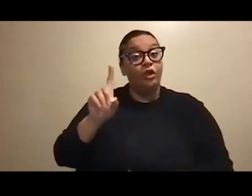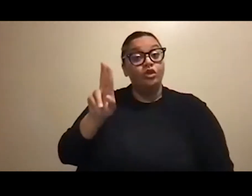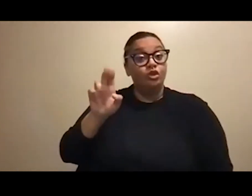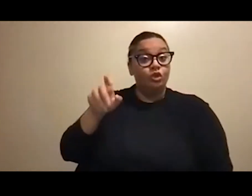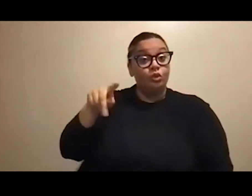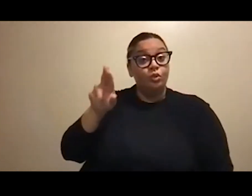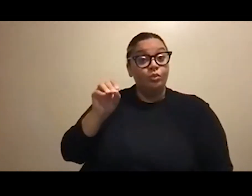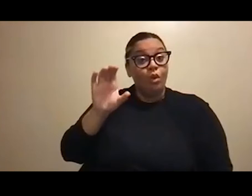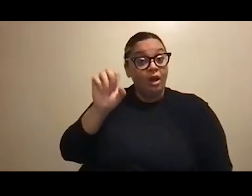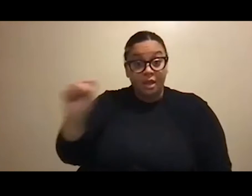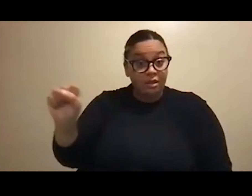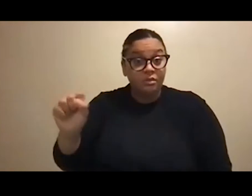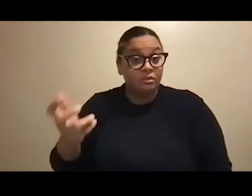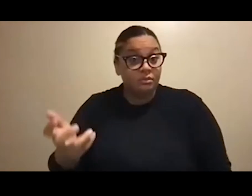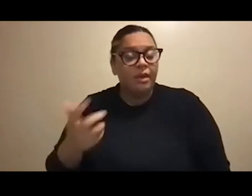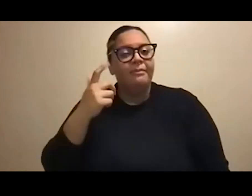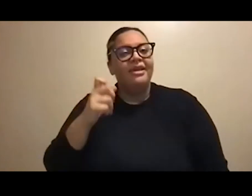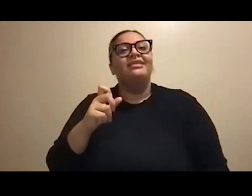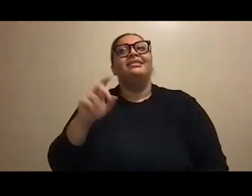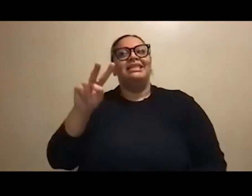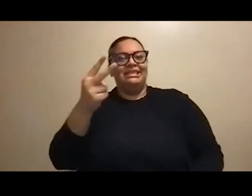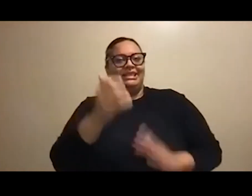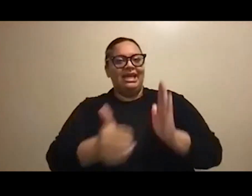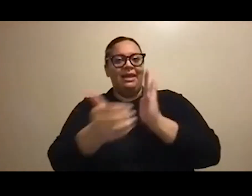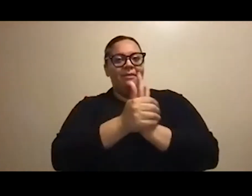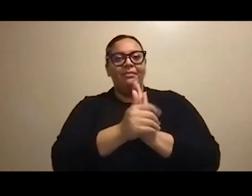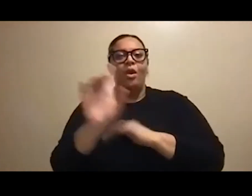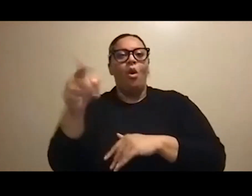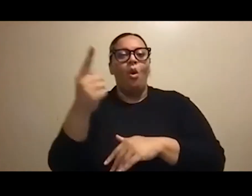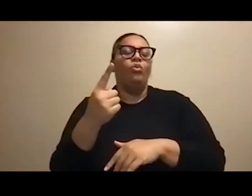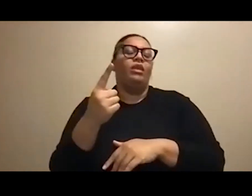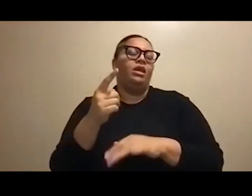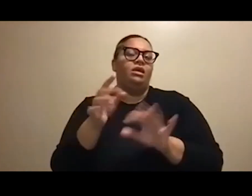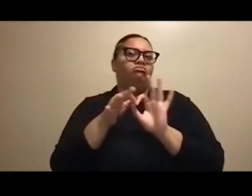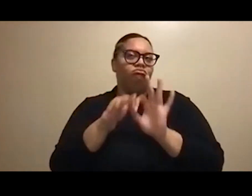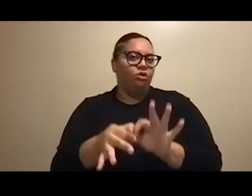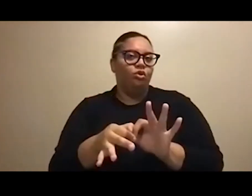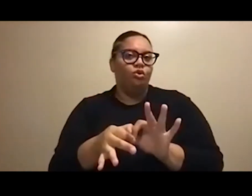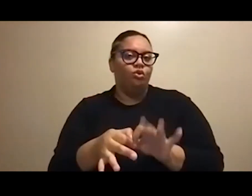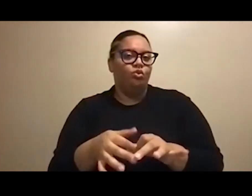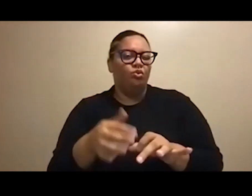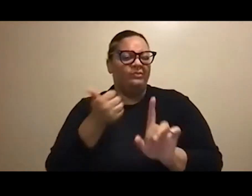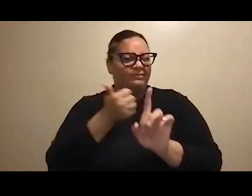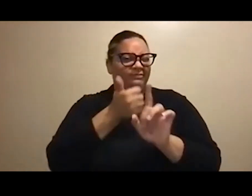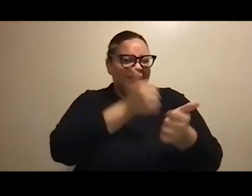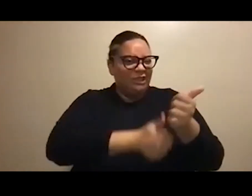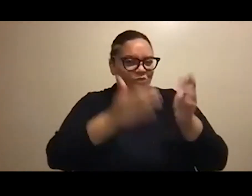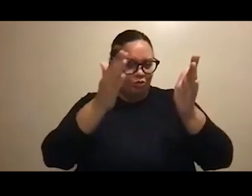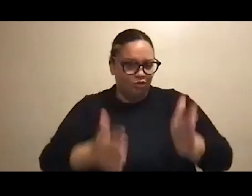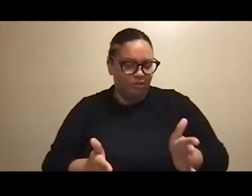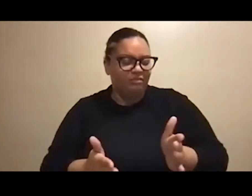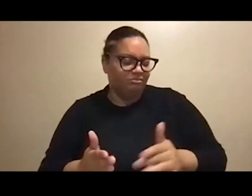to collective rights. Now, this is where I say it gets a little complicated and even more